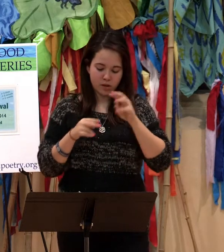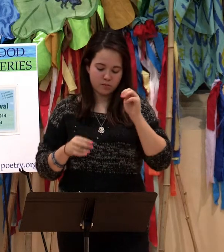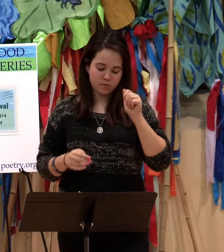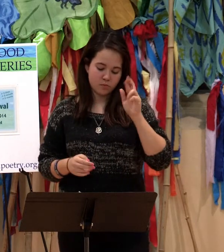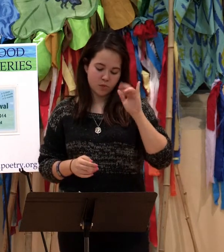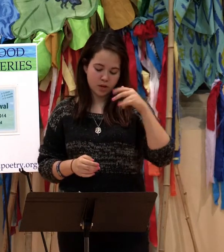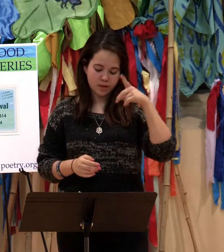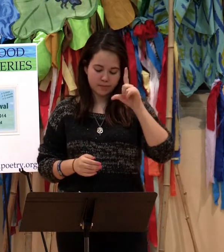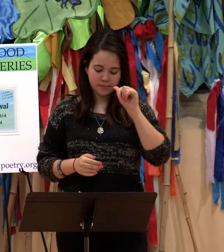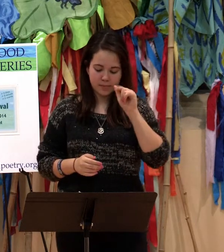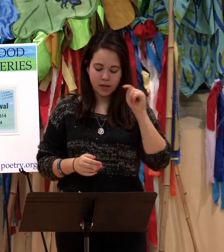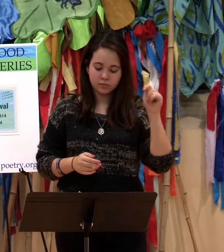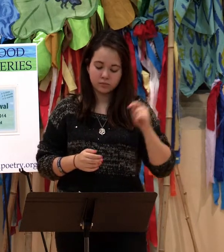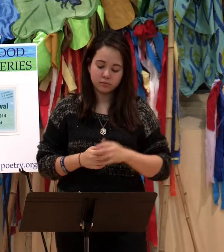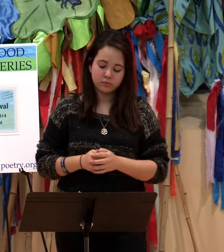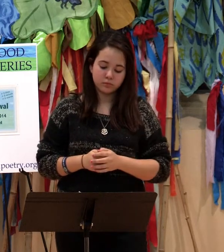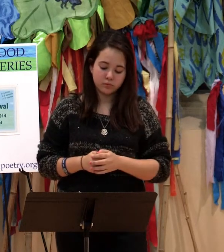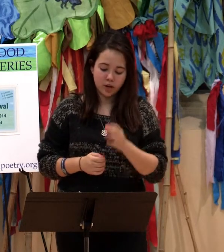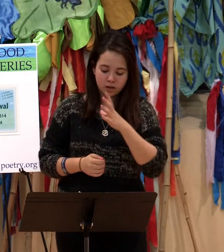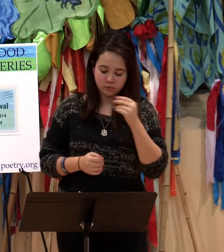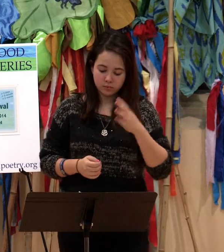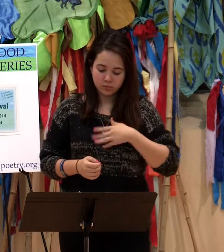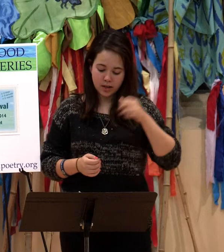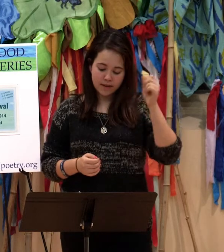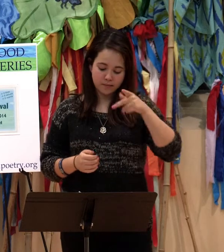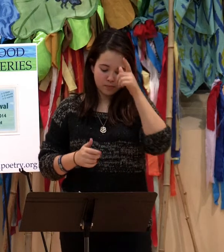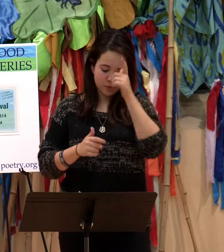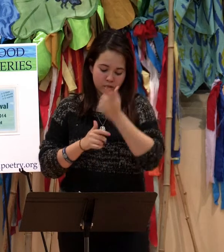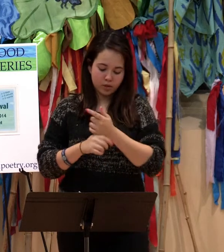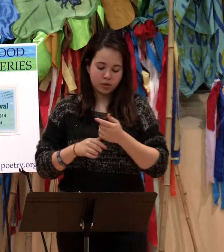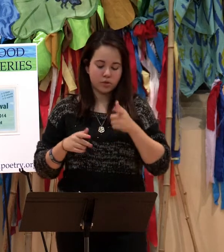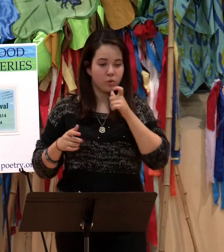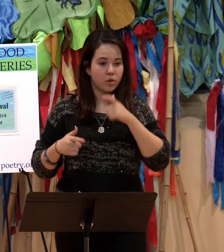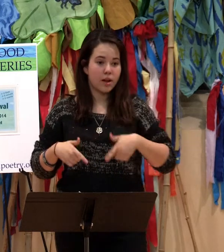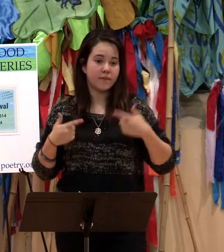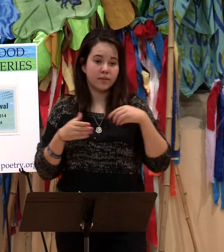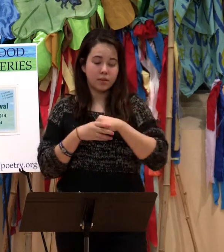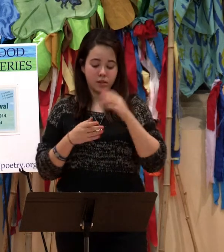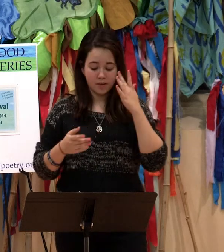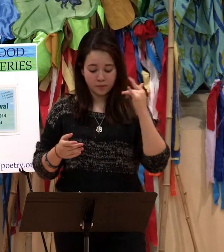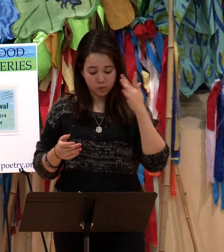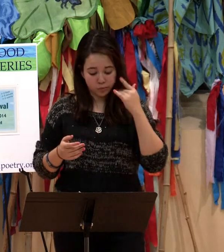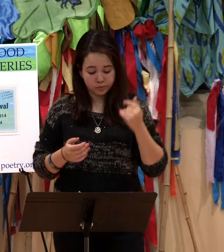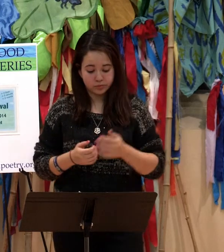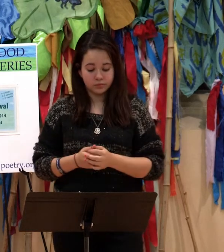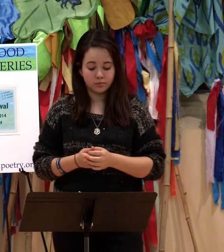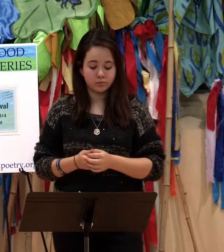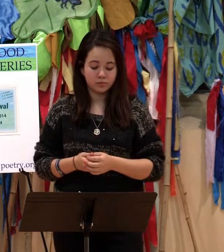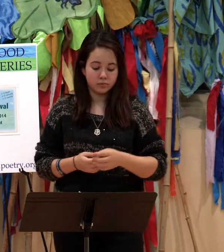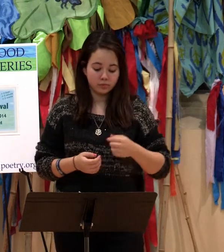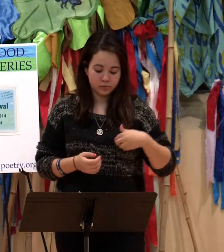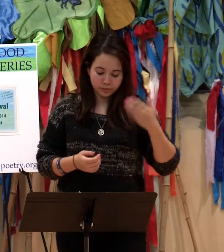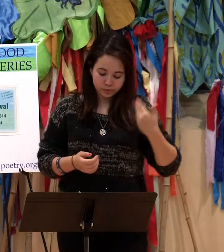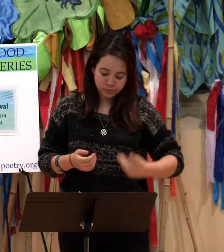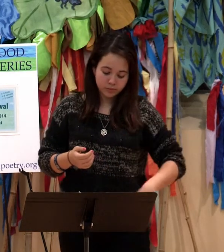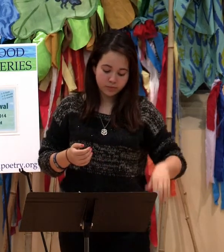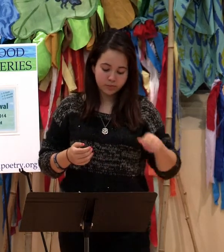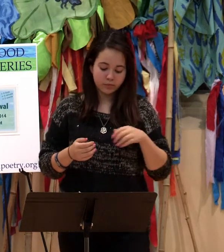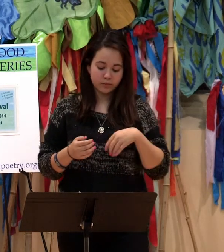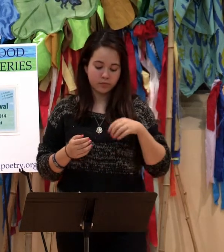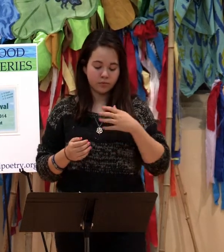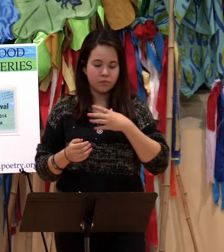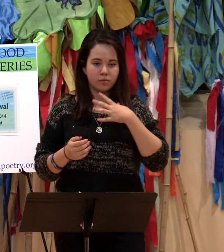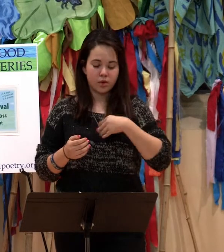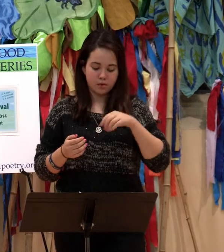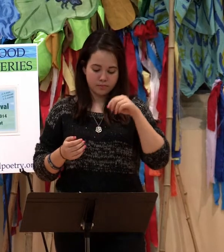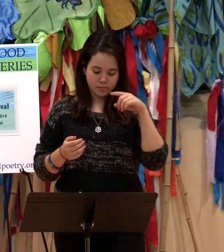German woman called Mary Platt, and my half-brother, Christian, who lives in California. I am